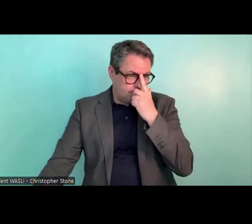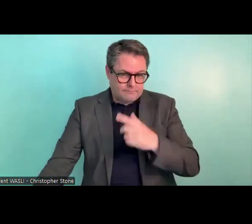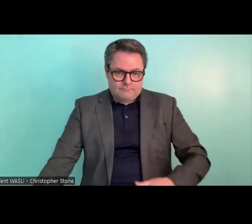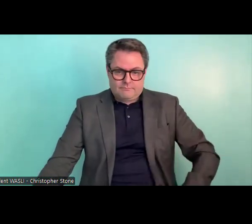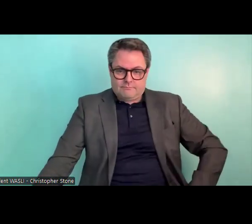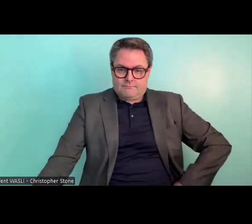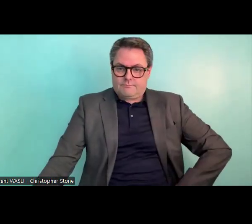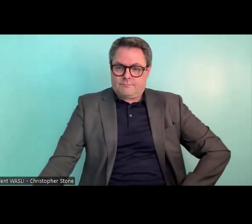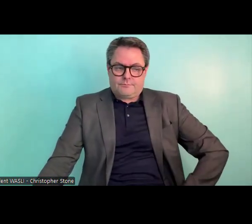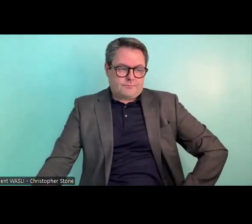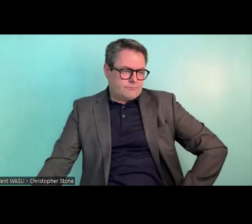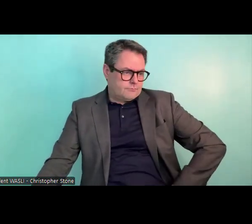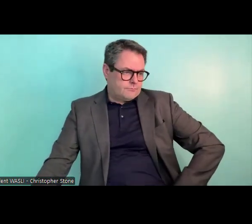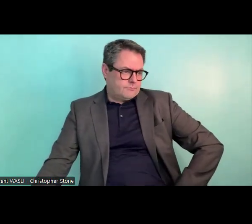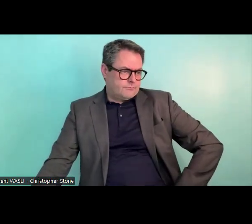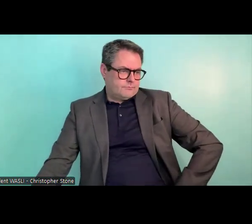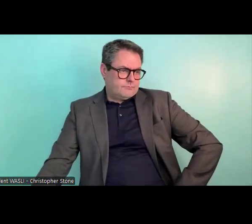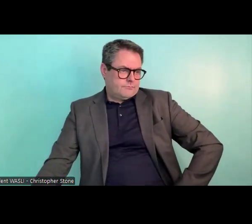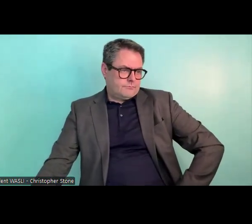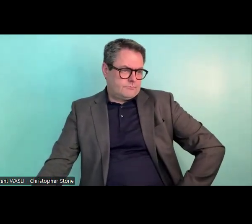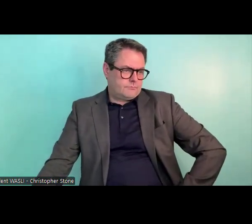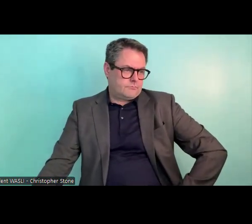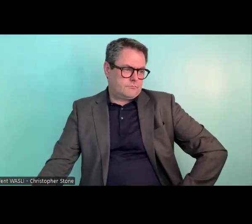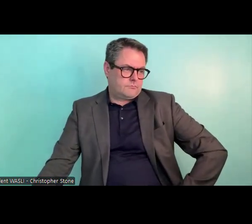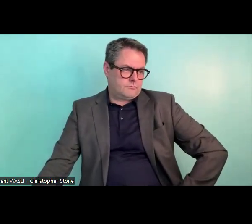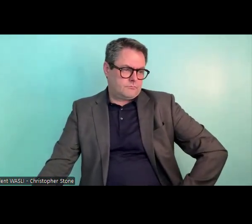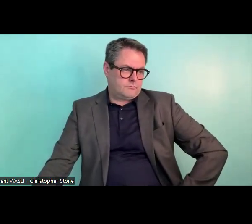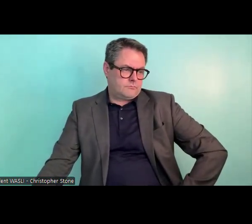minutes from last year's AGM?